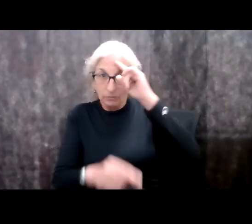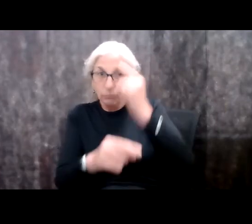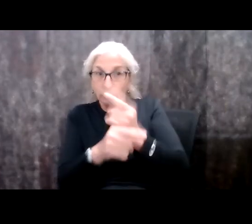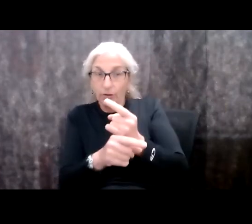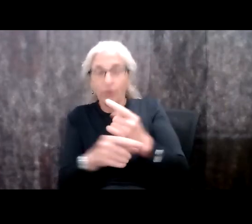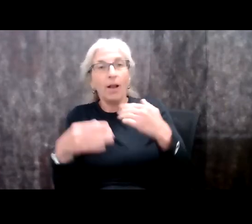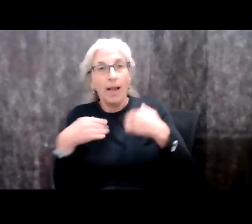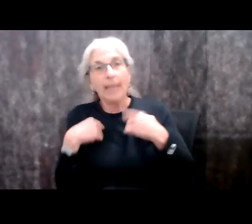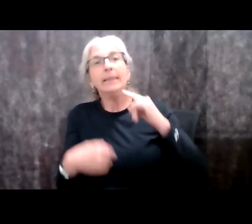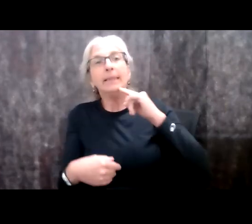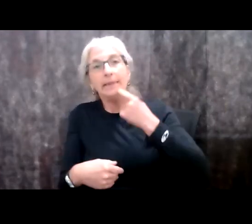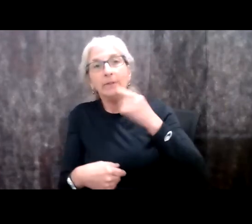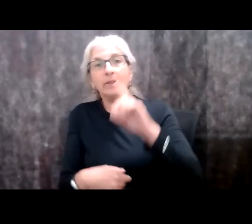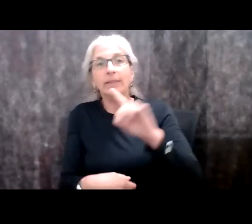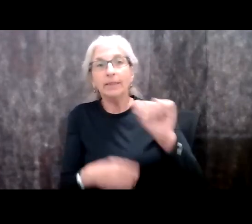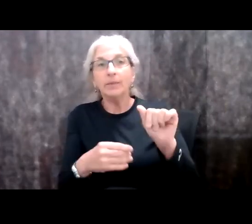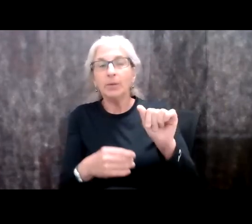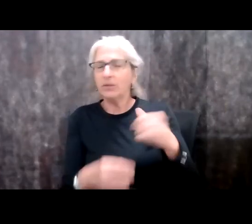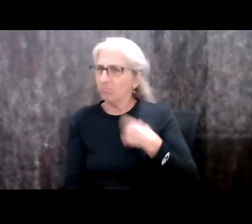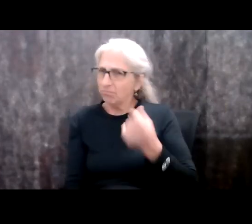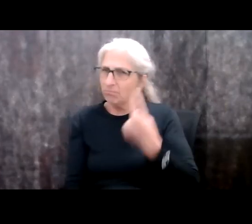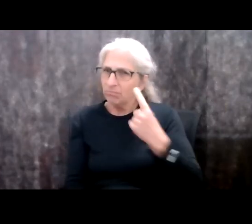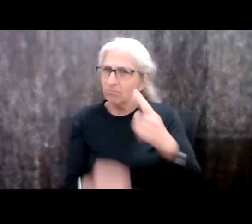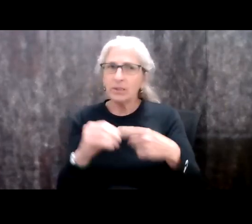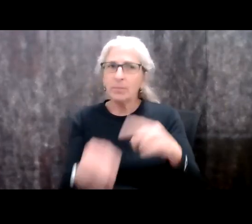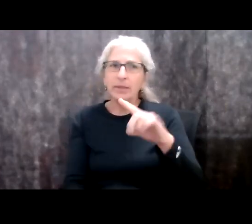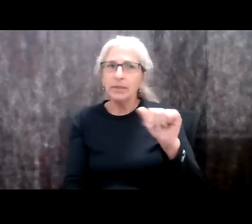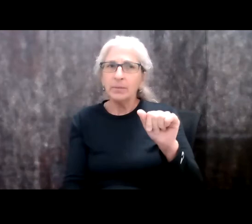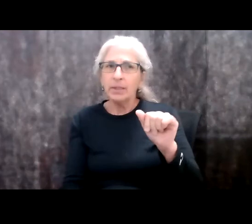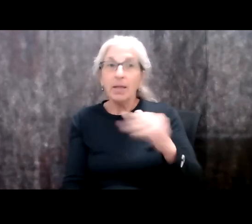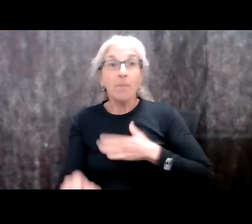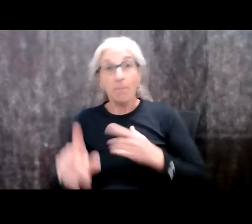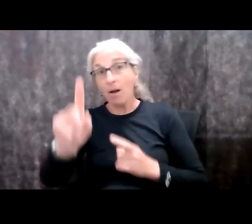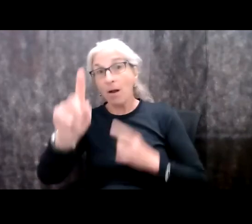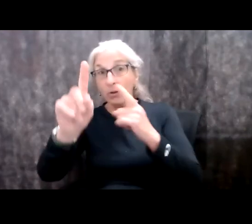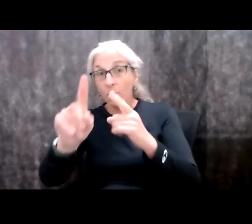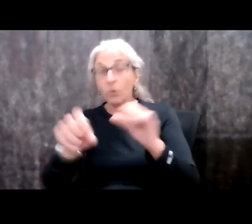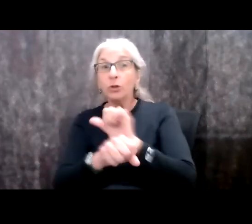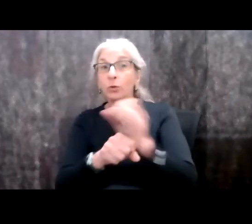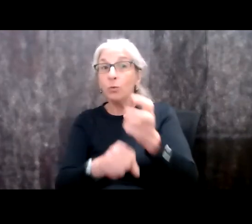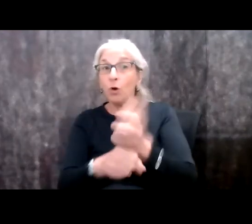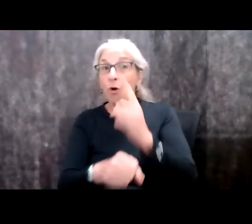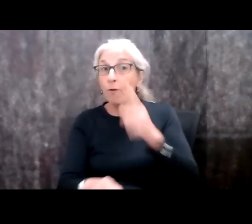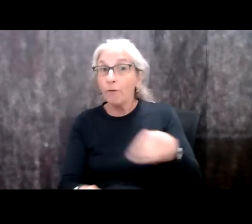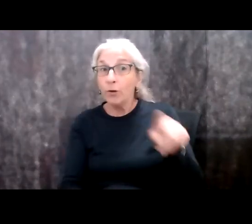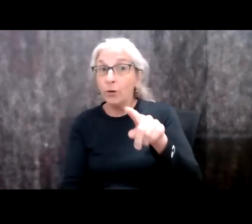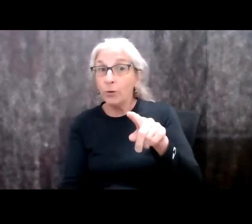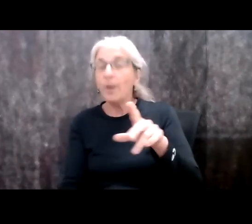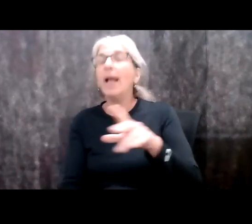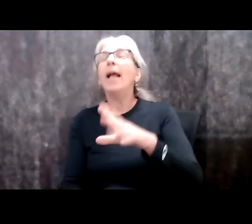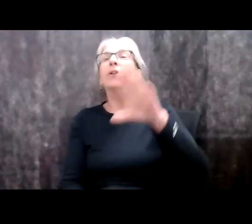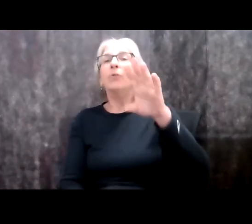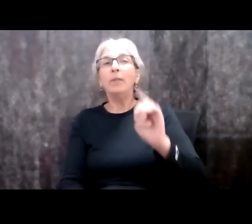these things firsthand. My goal is to work hard for you and find ways to be your candidate,